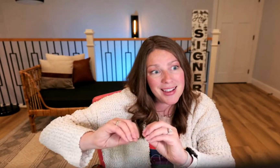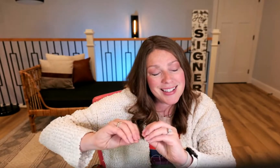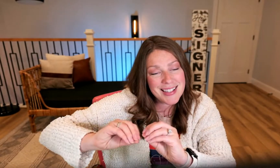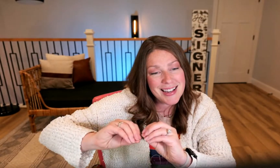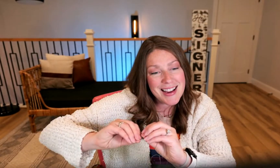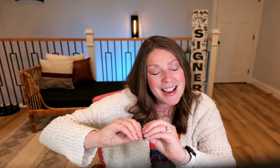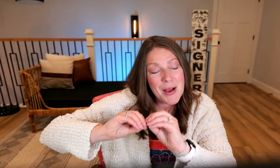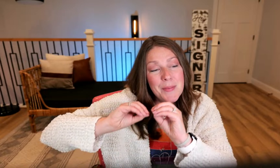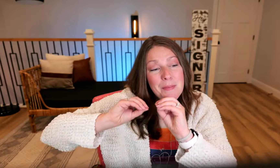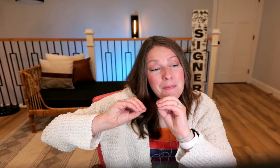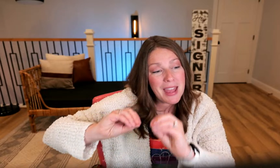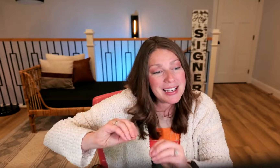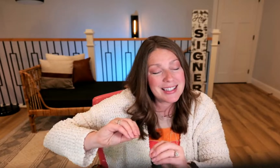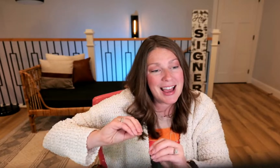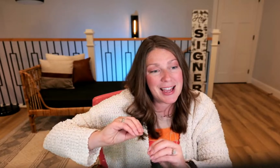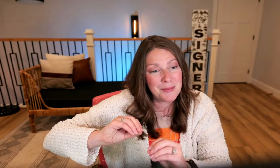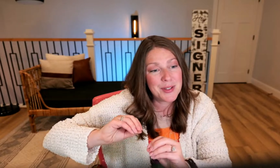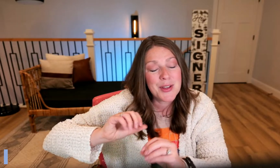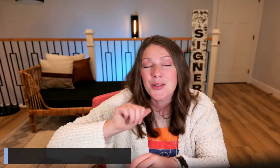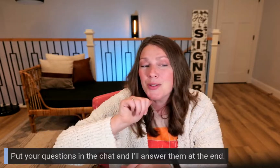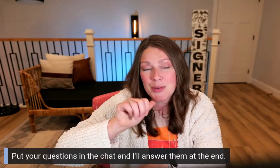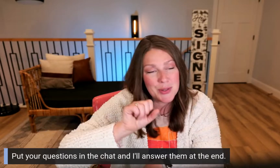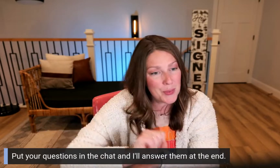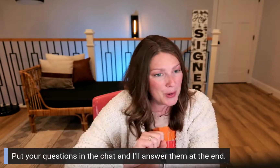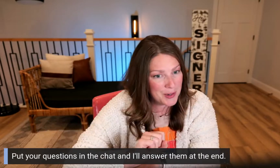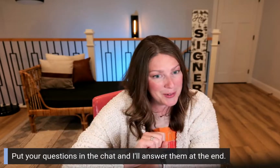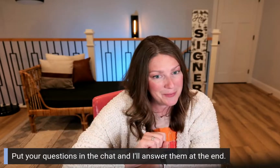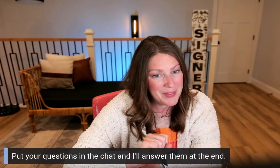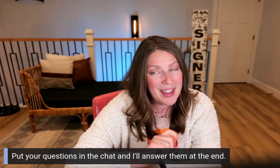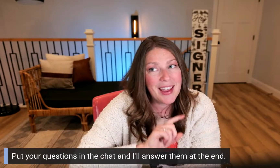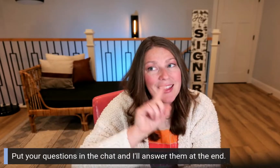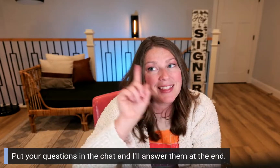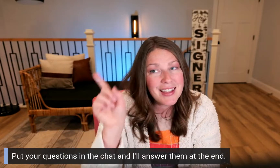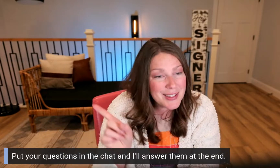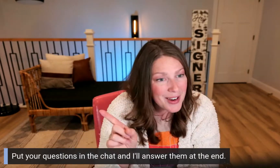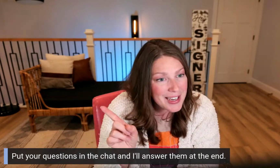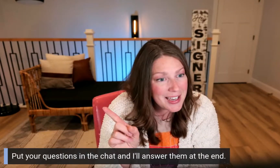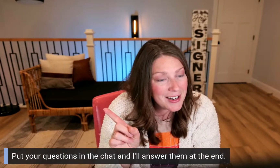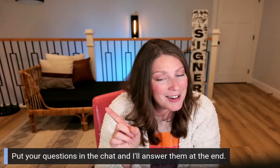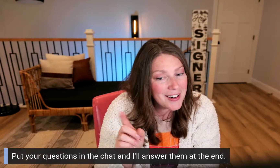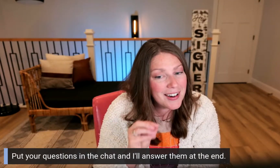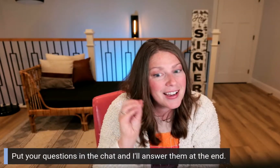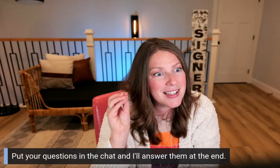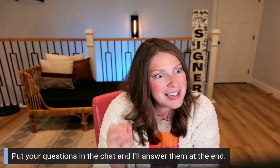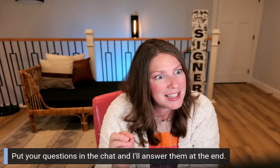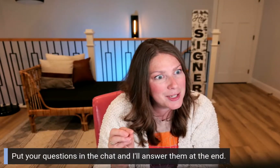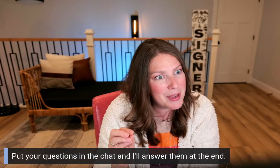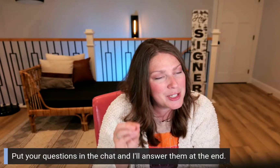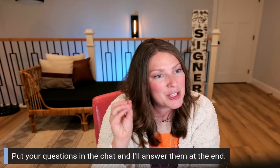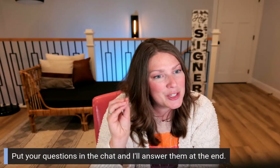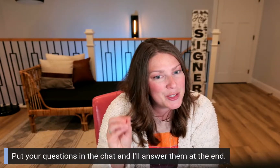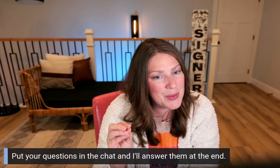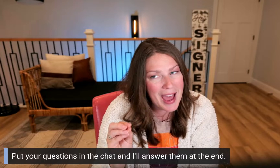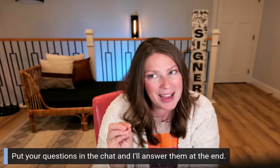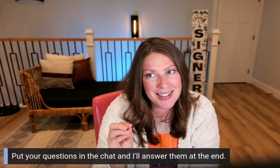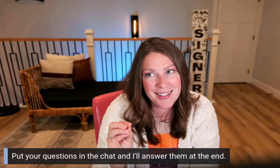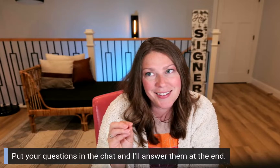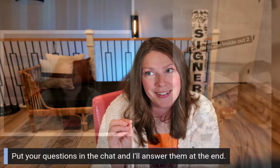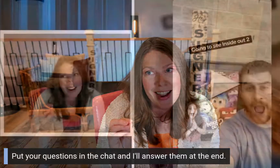But many times those don't work. And this right here is a testament to that, all